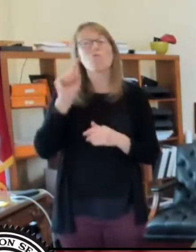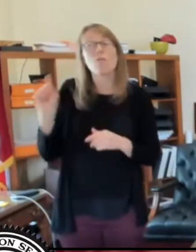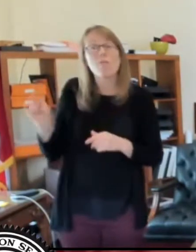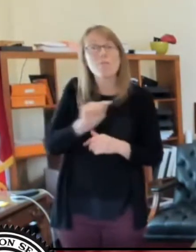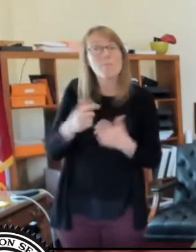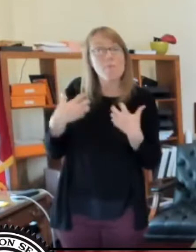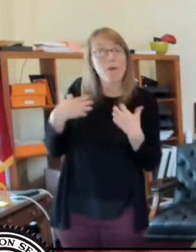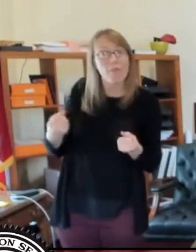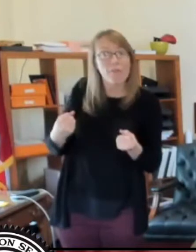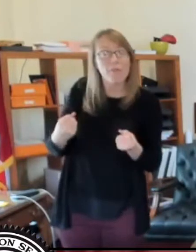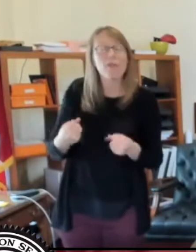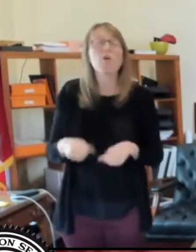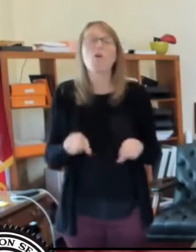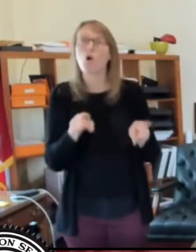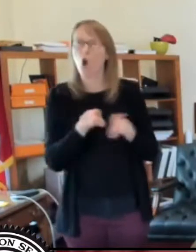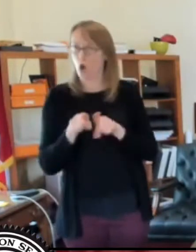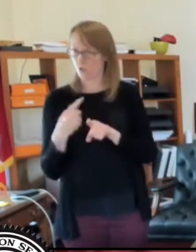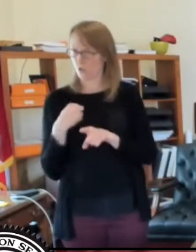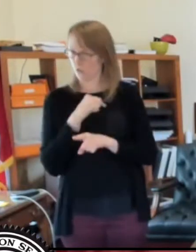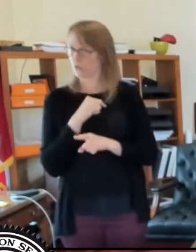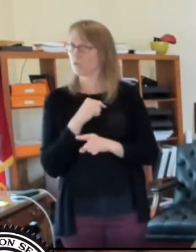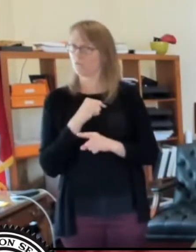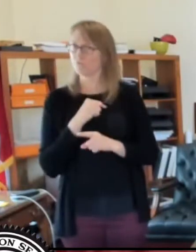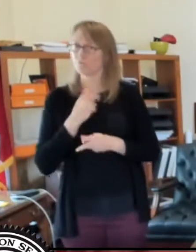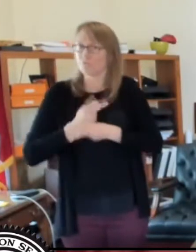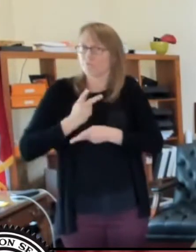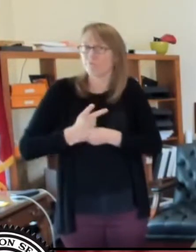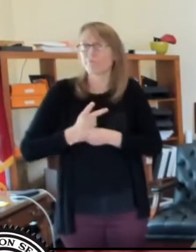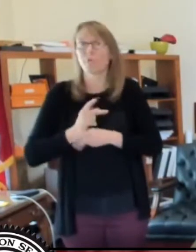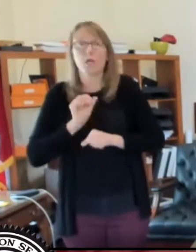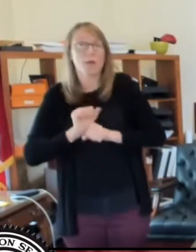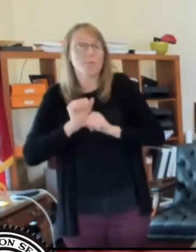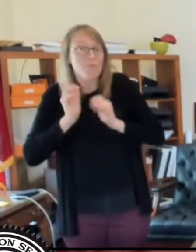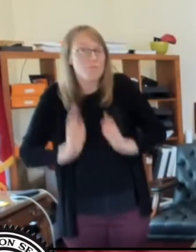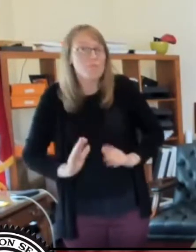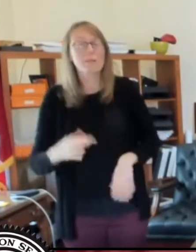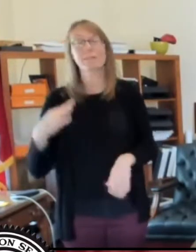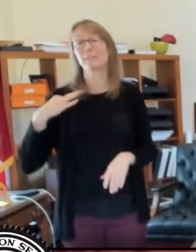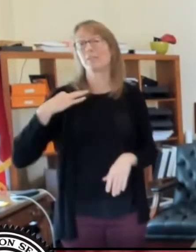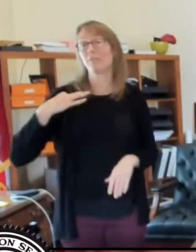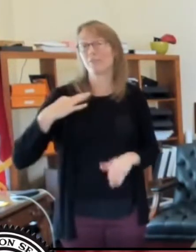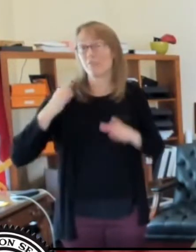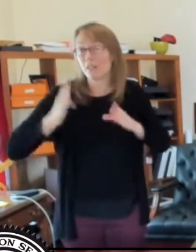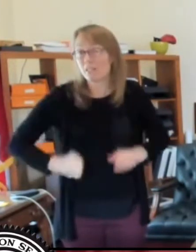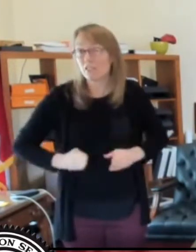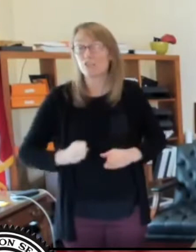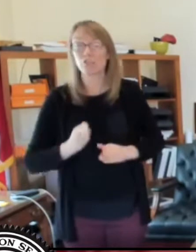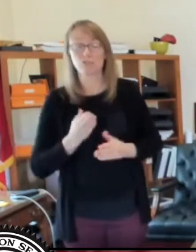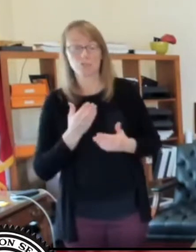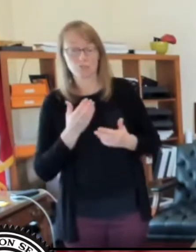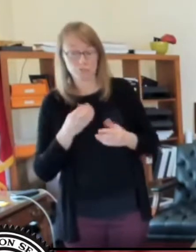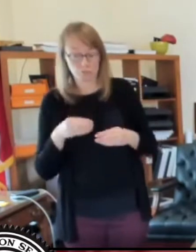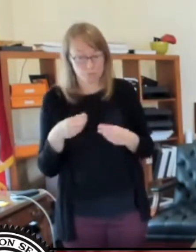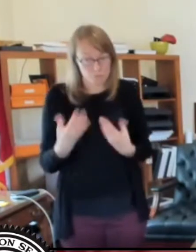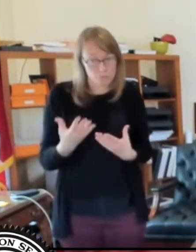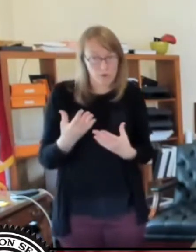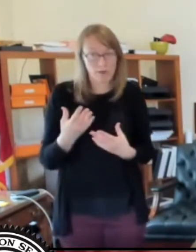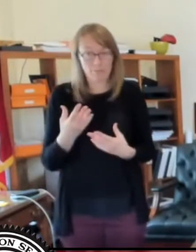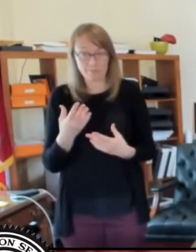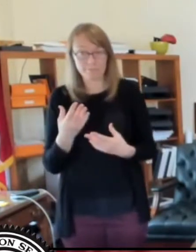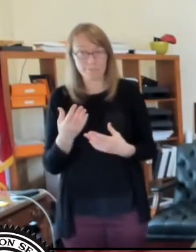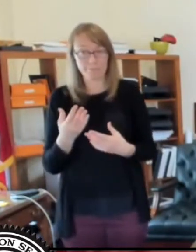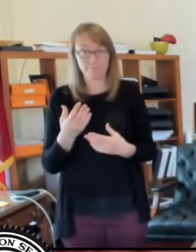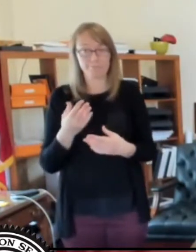employees and the volunteers, which staff many of these facilities. So that